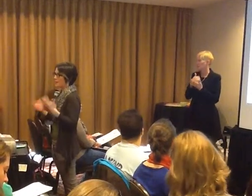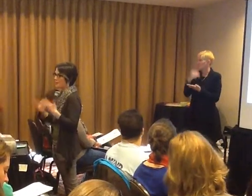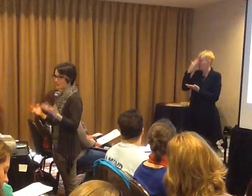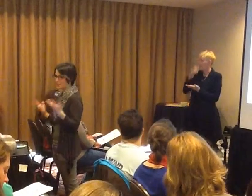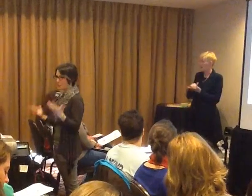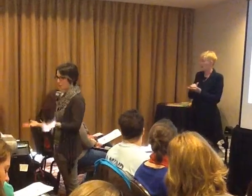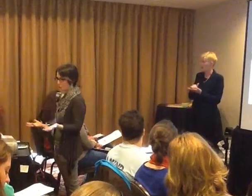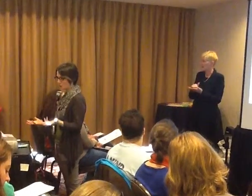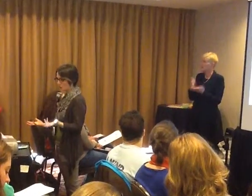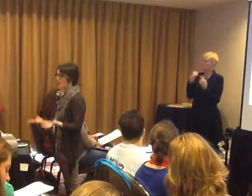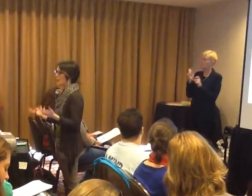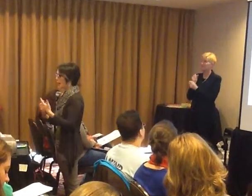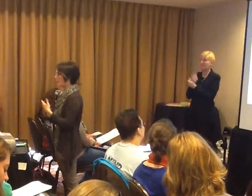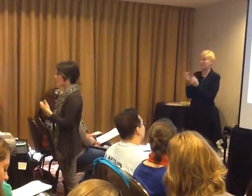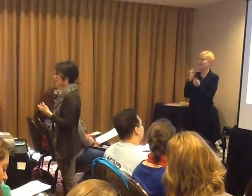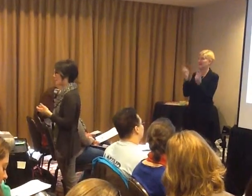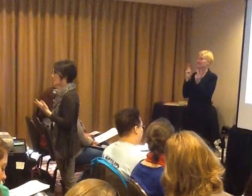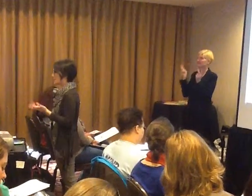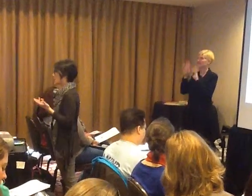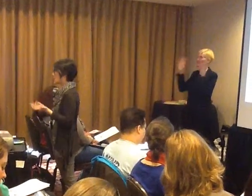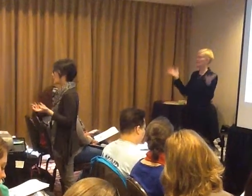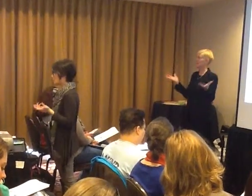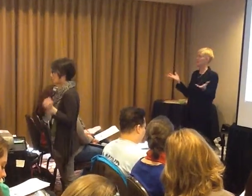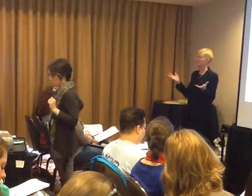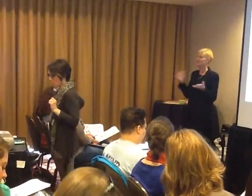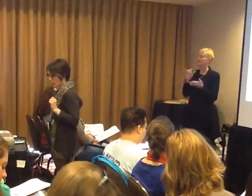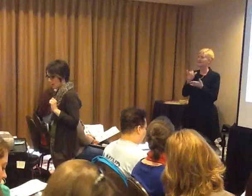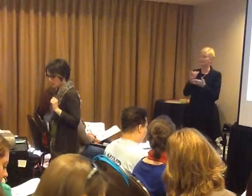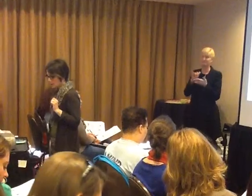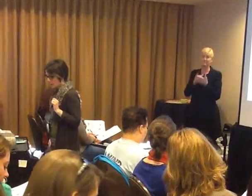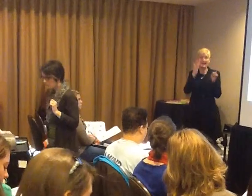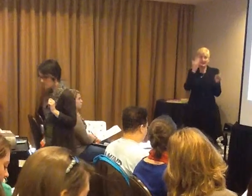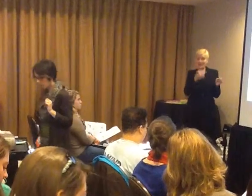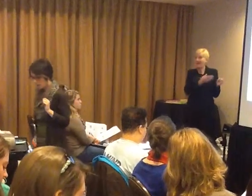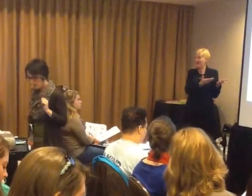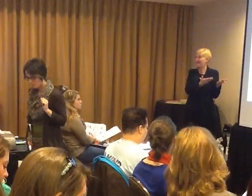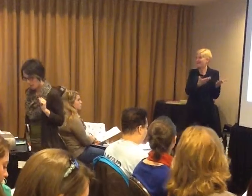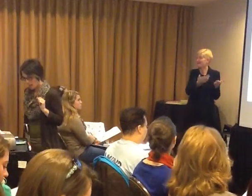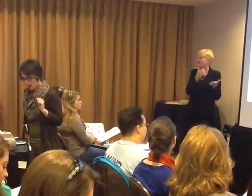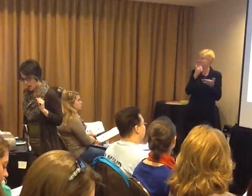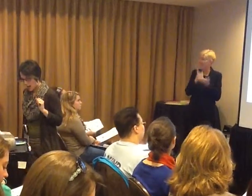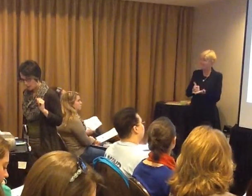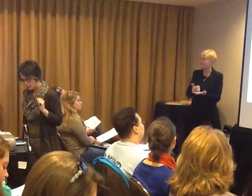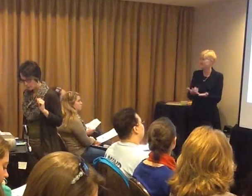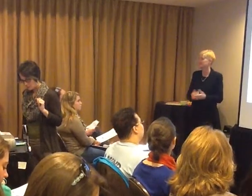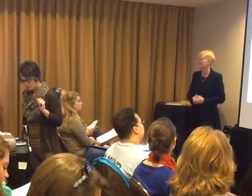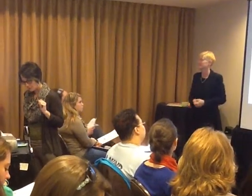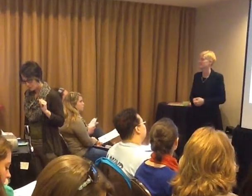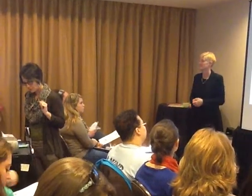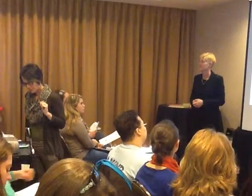try to make everything so visual, and this is one of the reasons why that's really helpful for them.